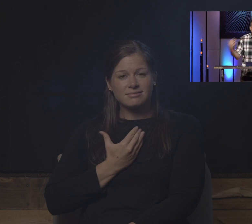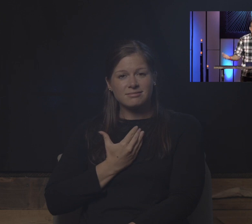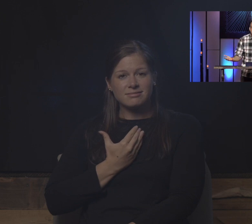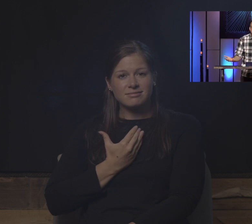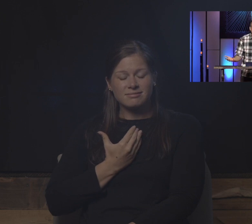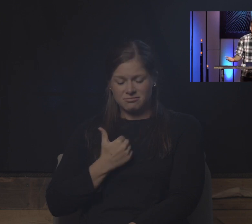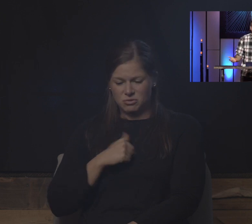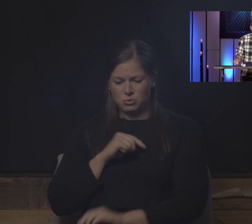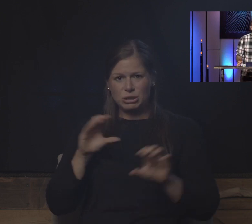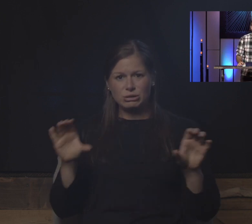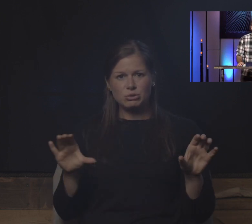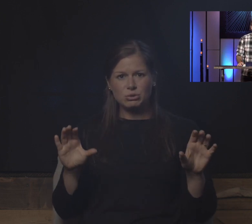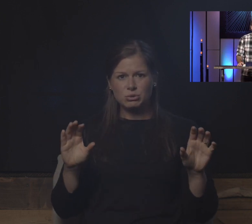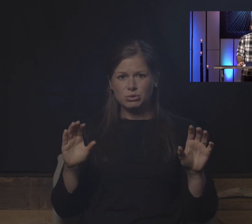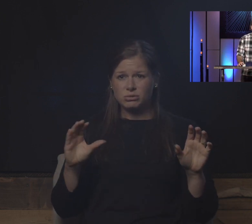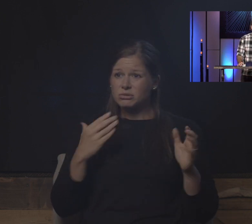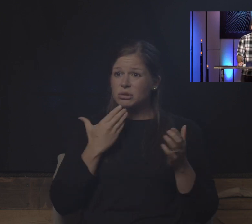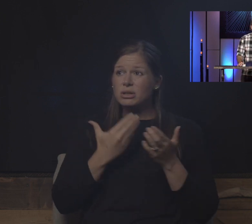For anything that we do,